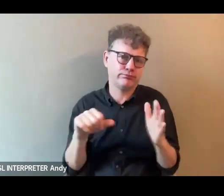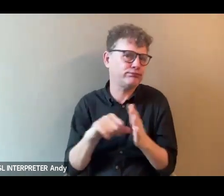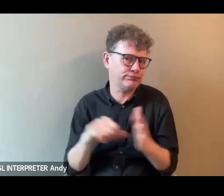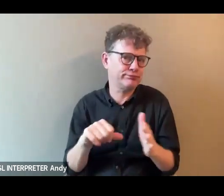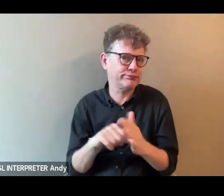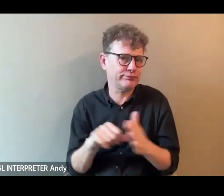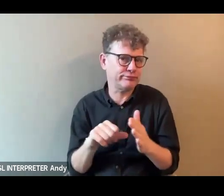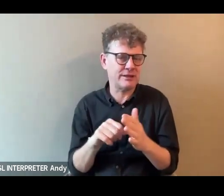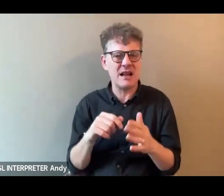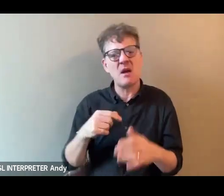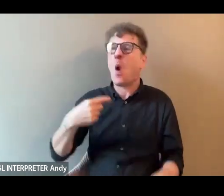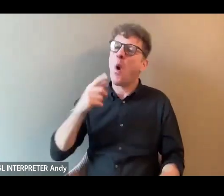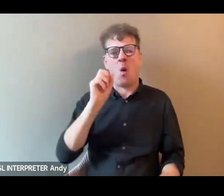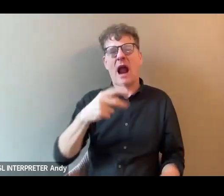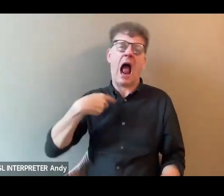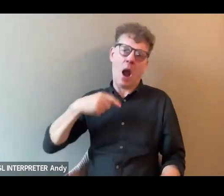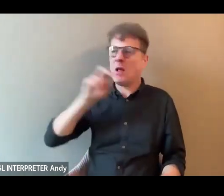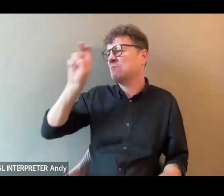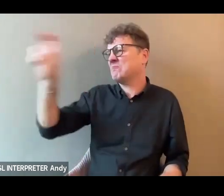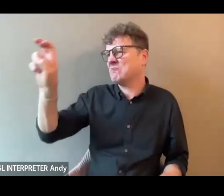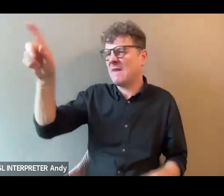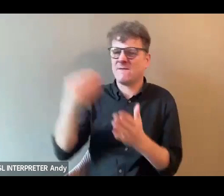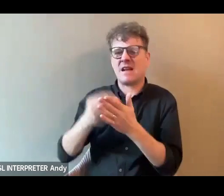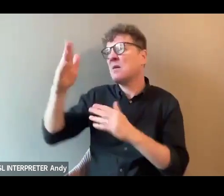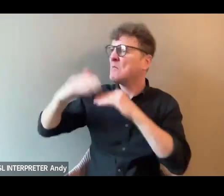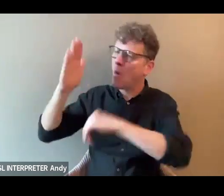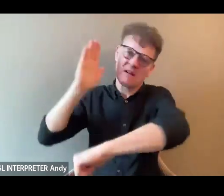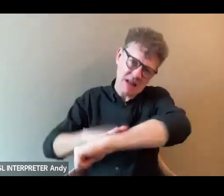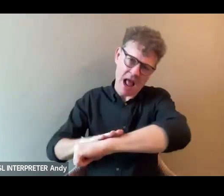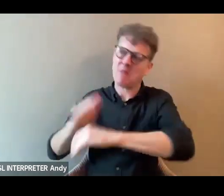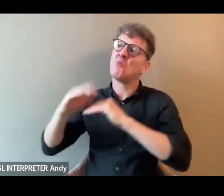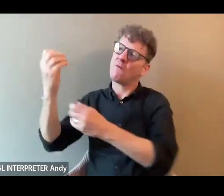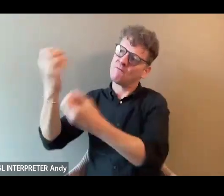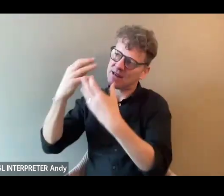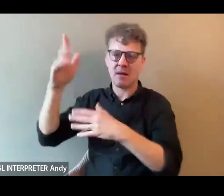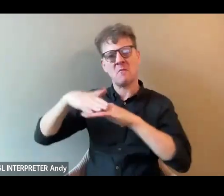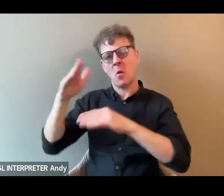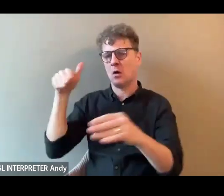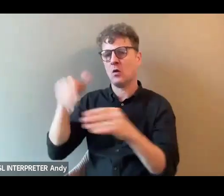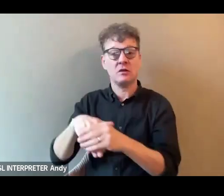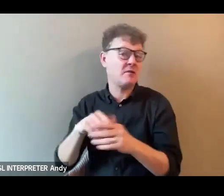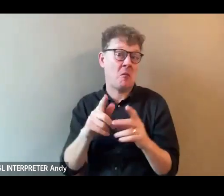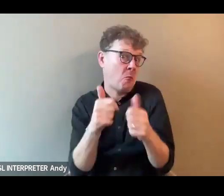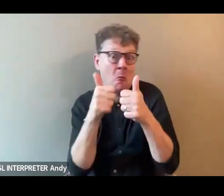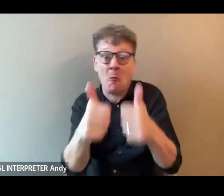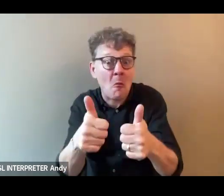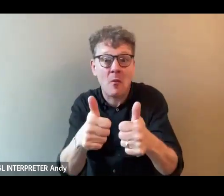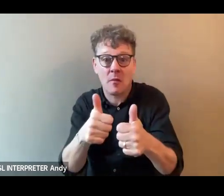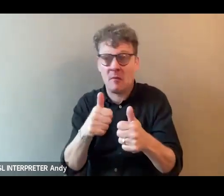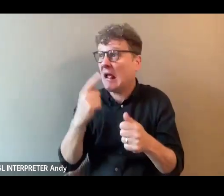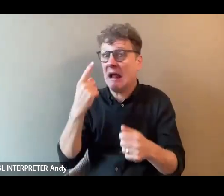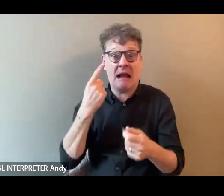I'm going to nag the funder to pay for more time in order to do more feedback in order to be more inclusive. And that's a good thing to do. And if that